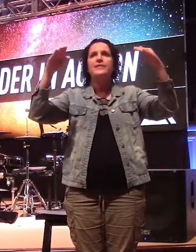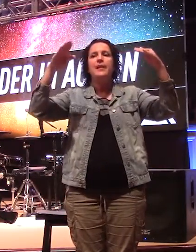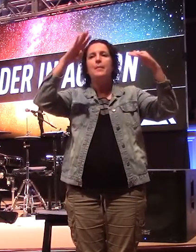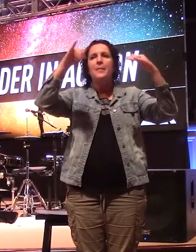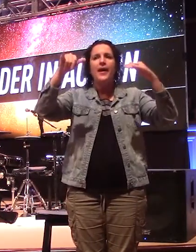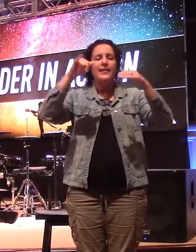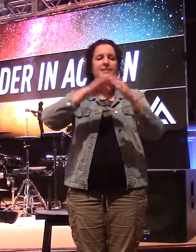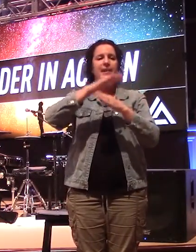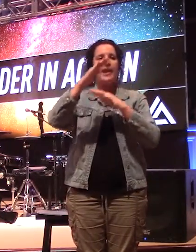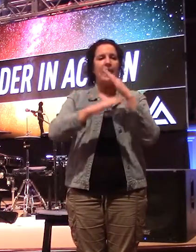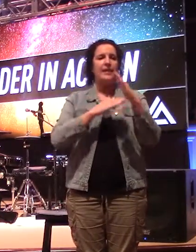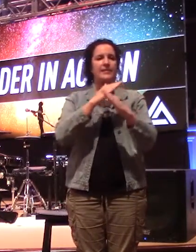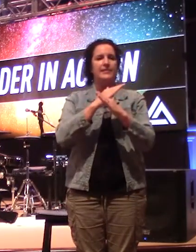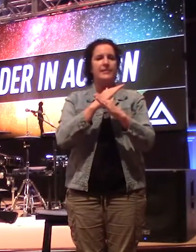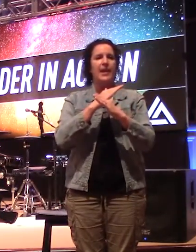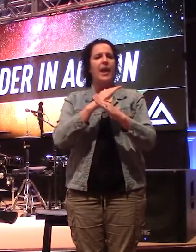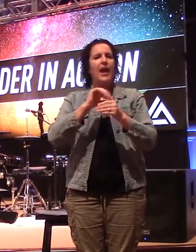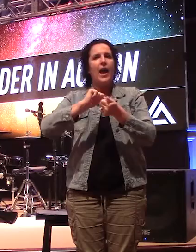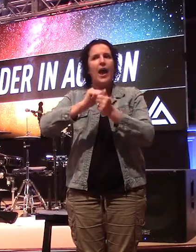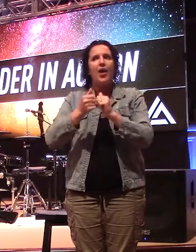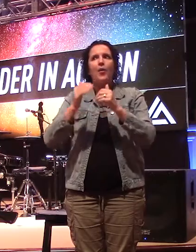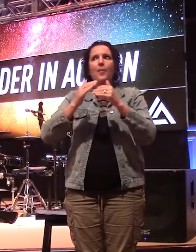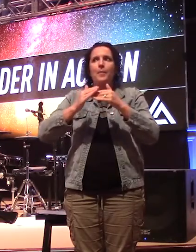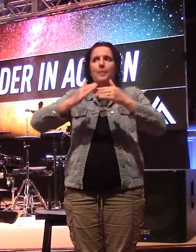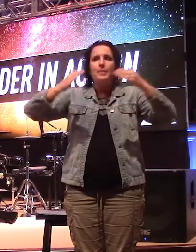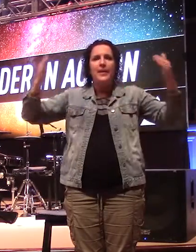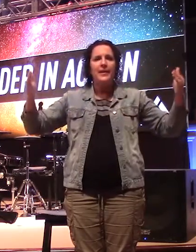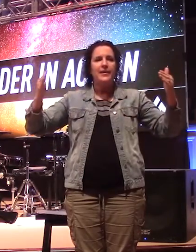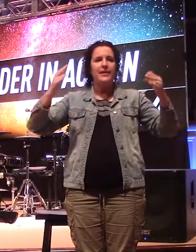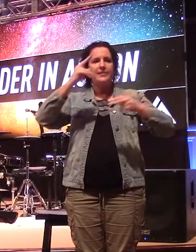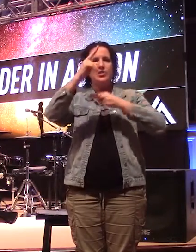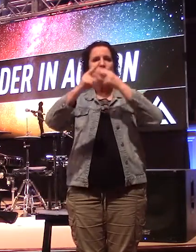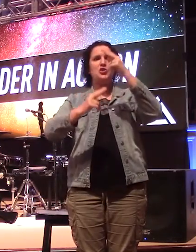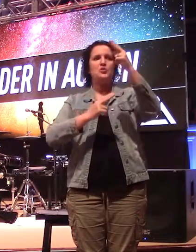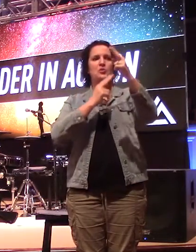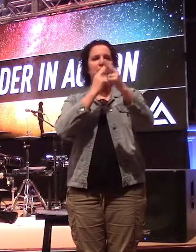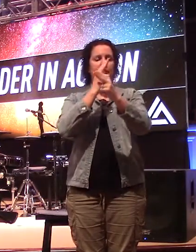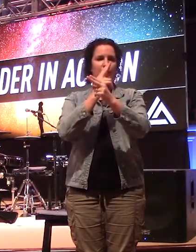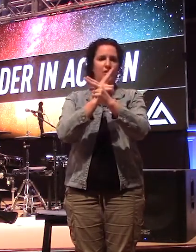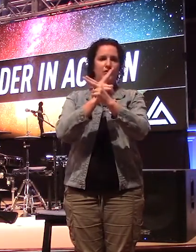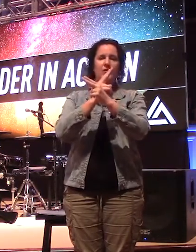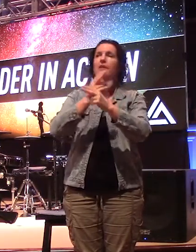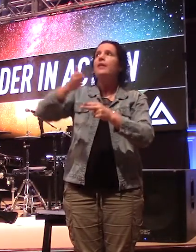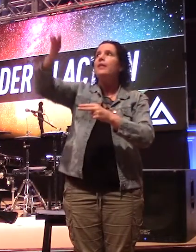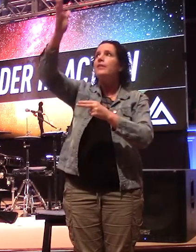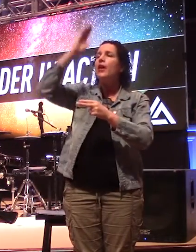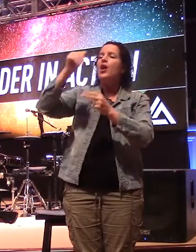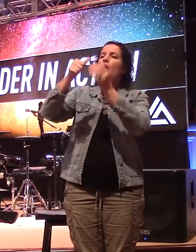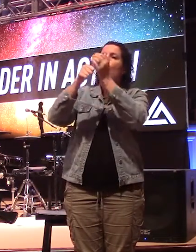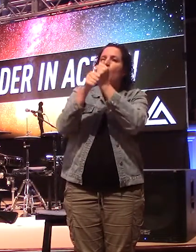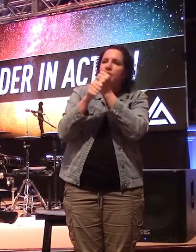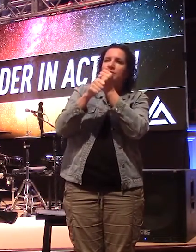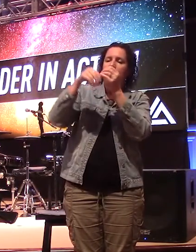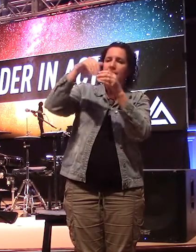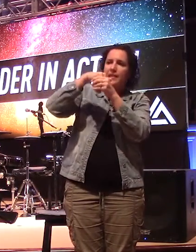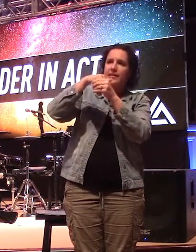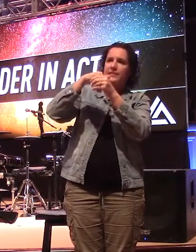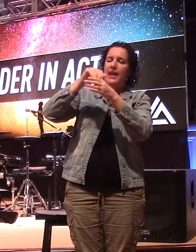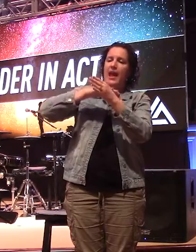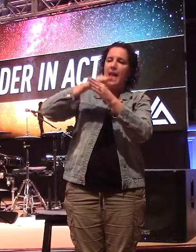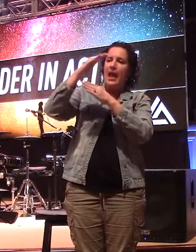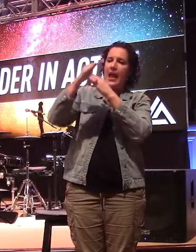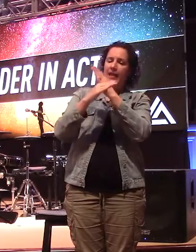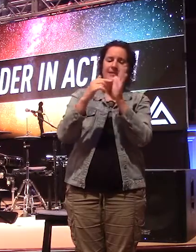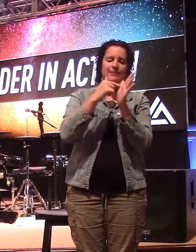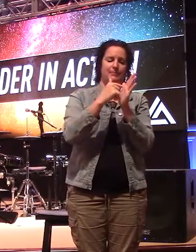big is the universe? He says, God holds it in the span of his hand. The